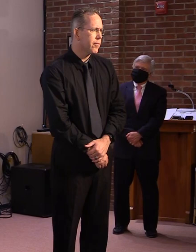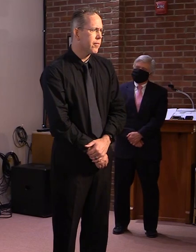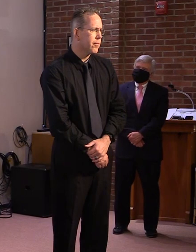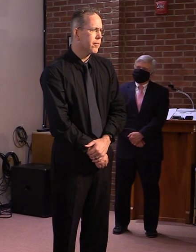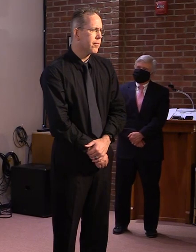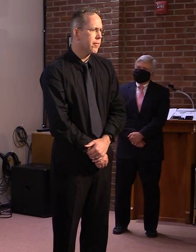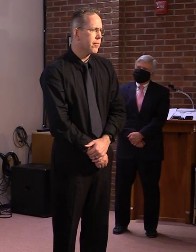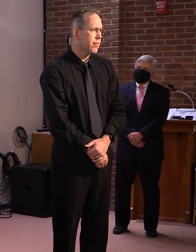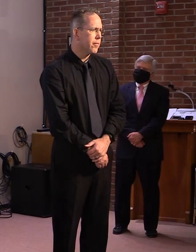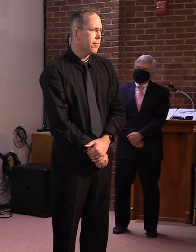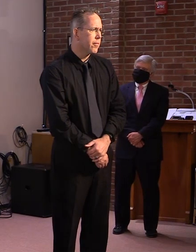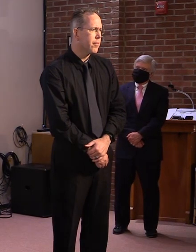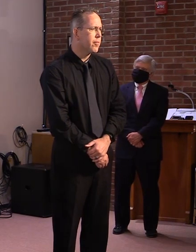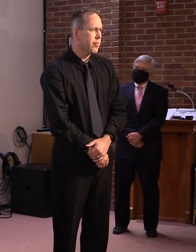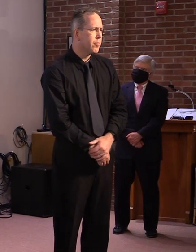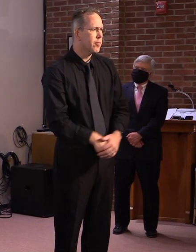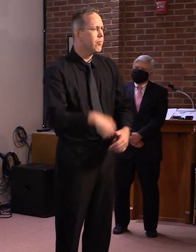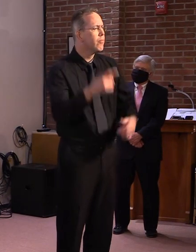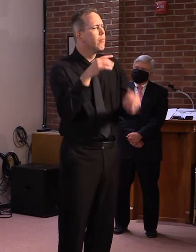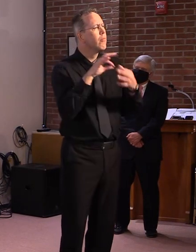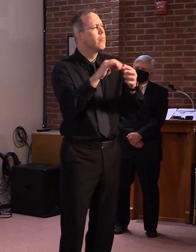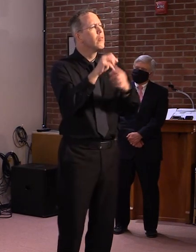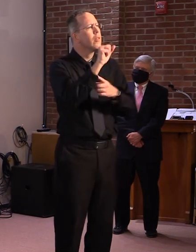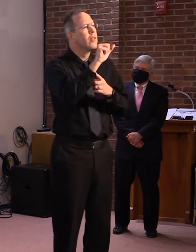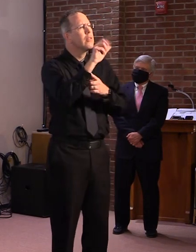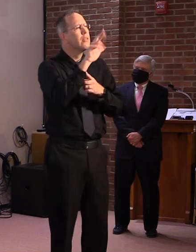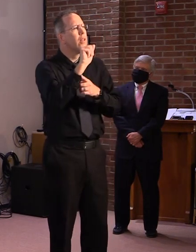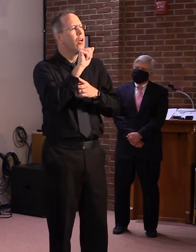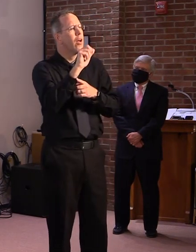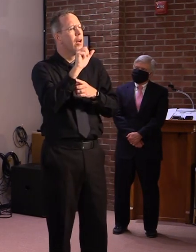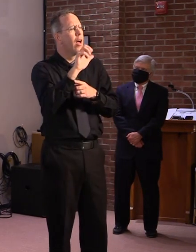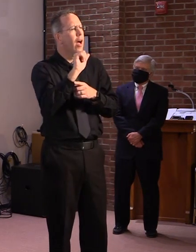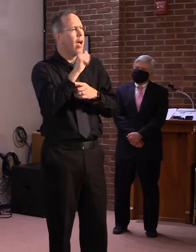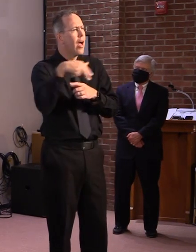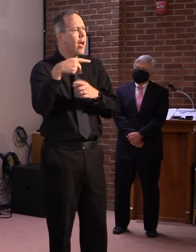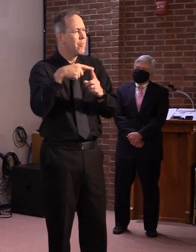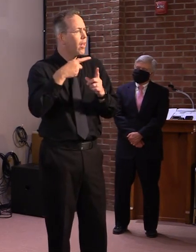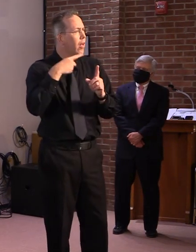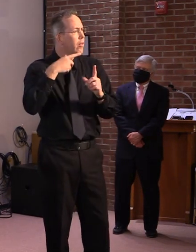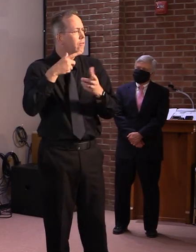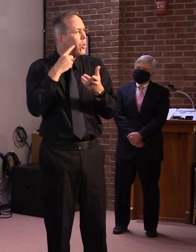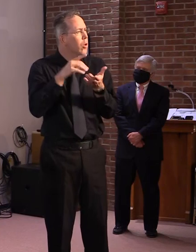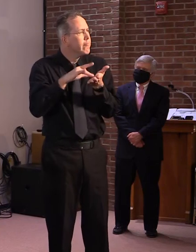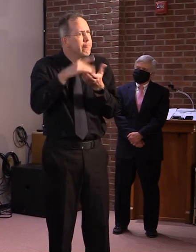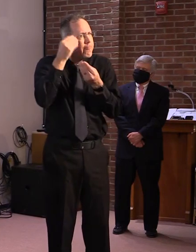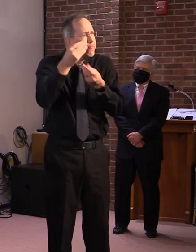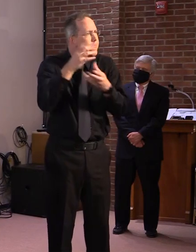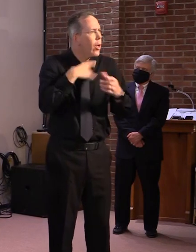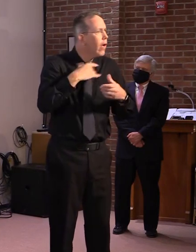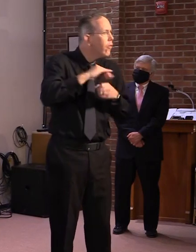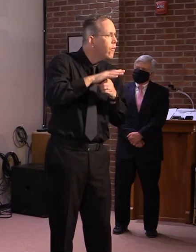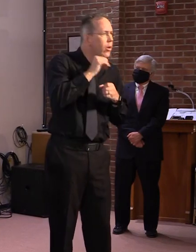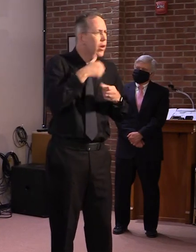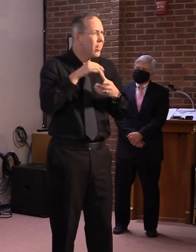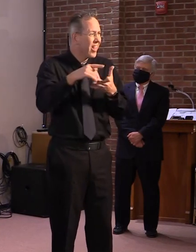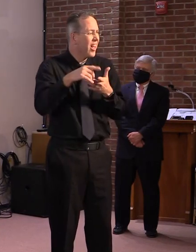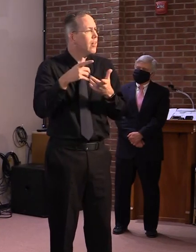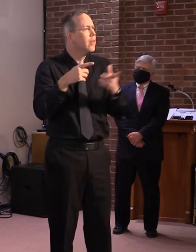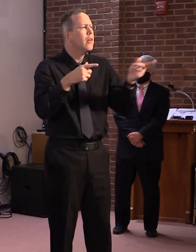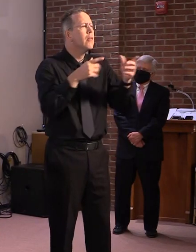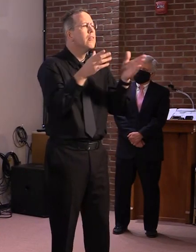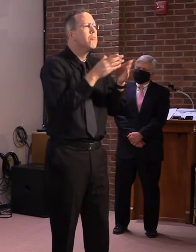So I wondered if what the state was doing to ensure consistency and how this is being enforced, or if it's being enforced,